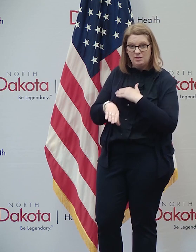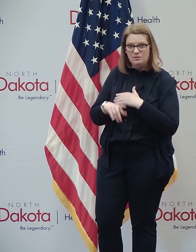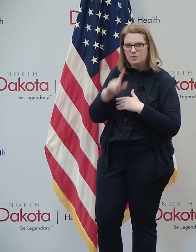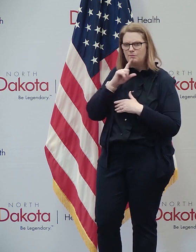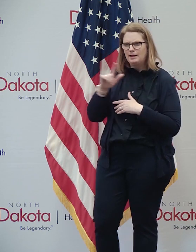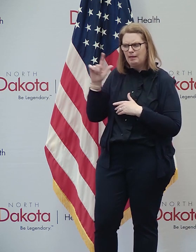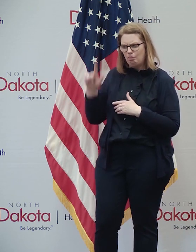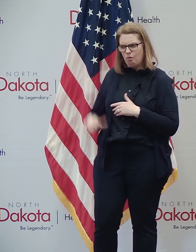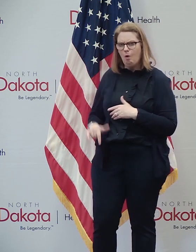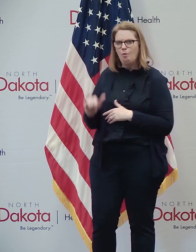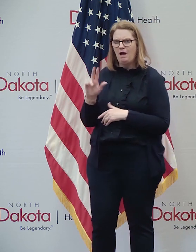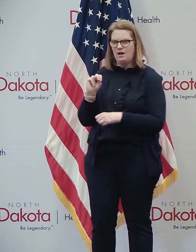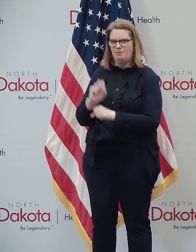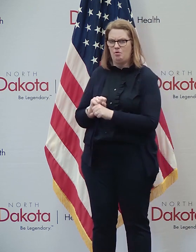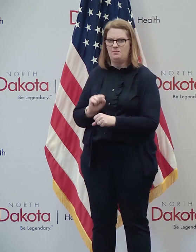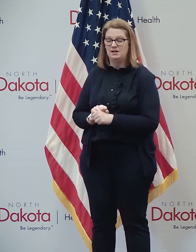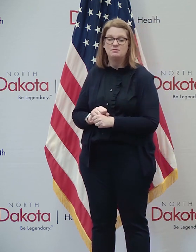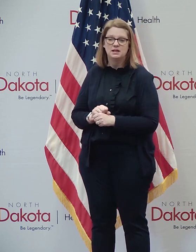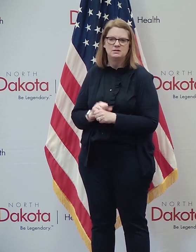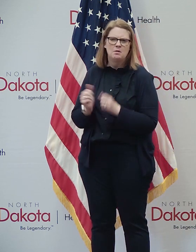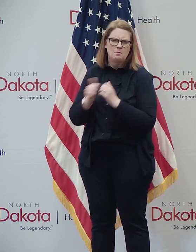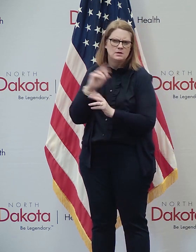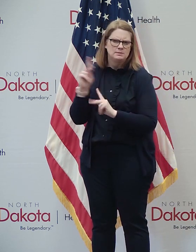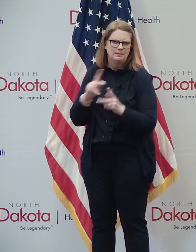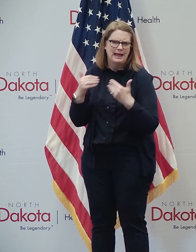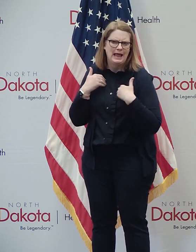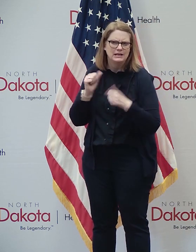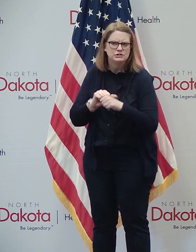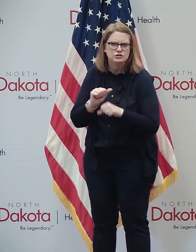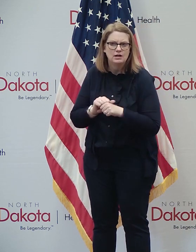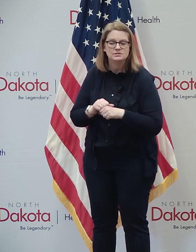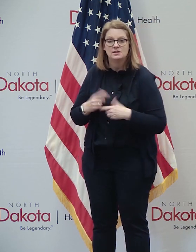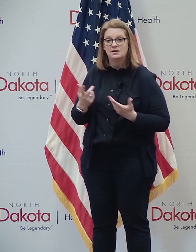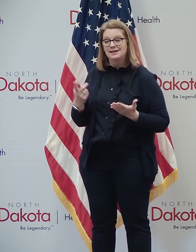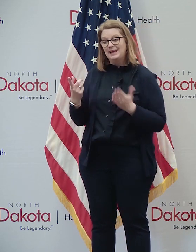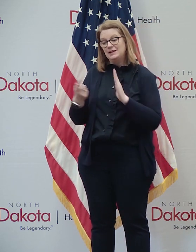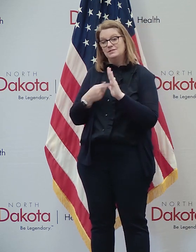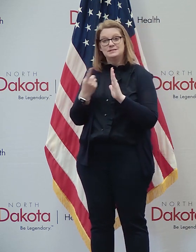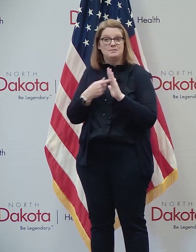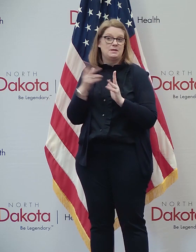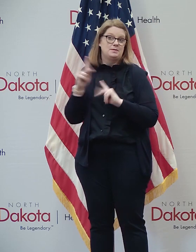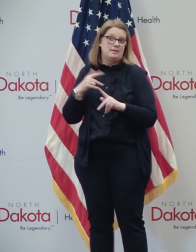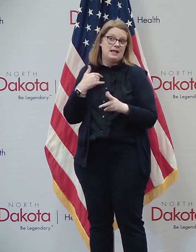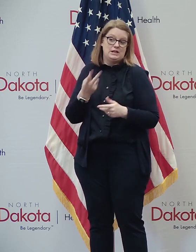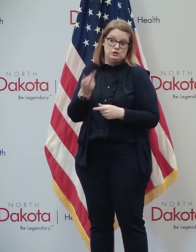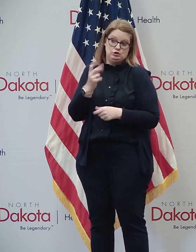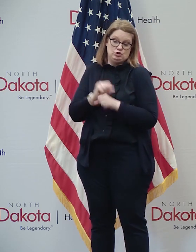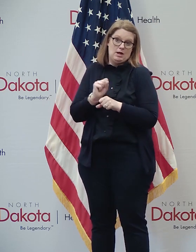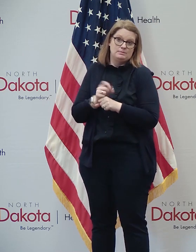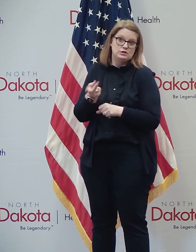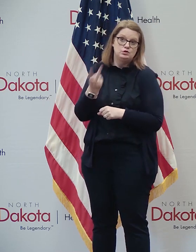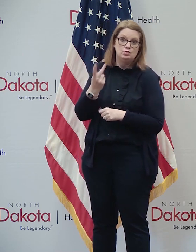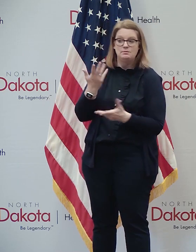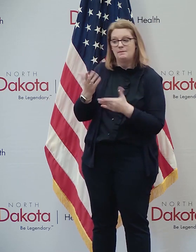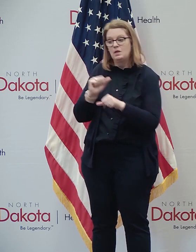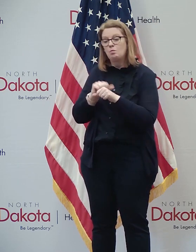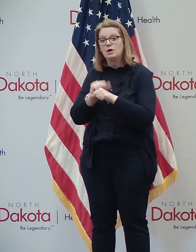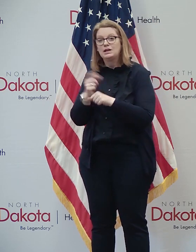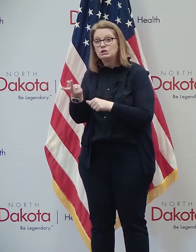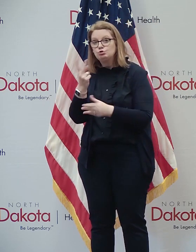custodial work or in a long-term care facility, and again, recognizing that our state